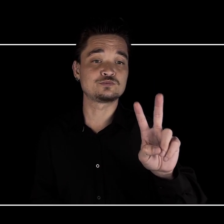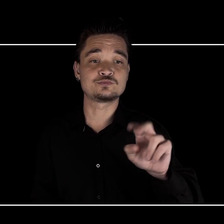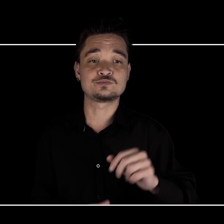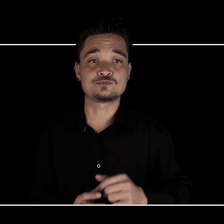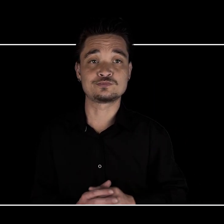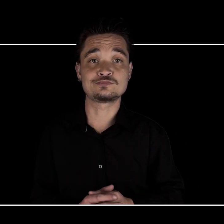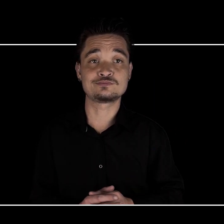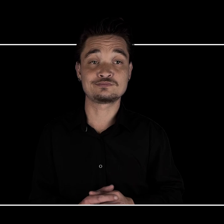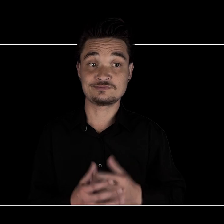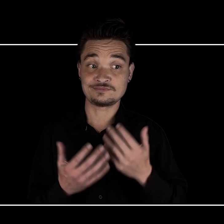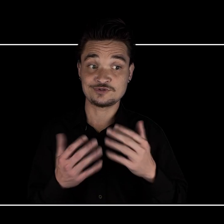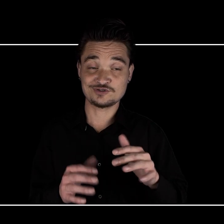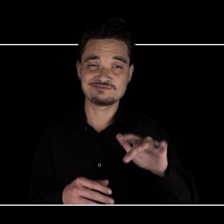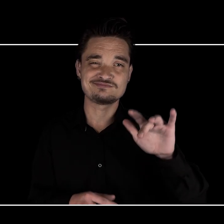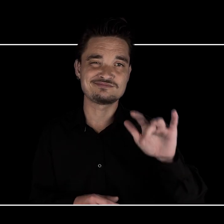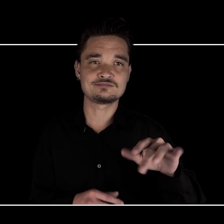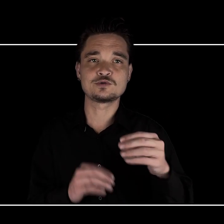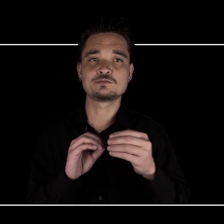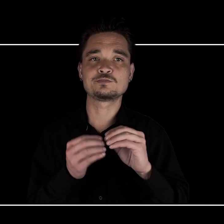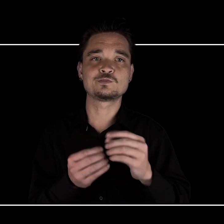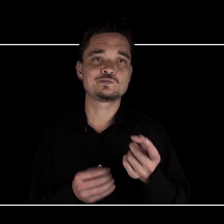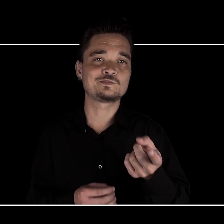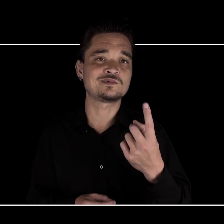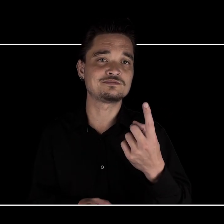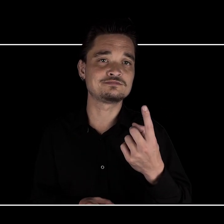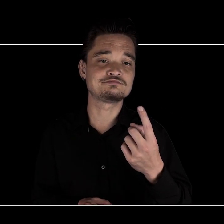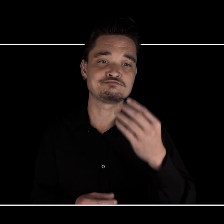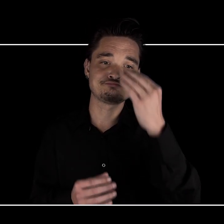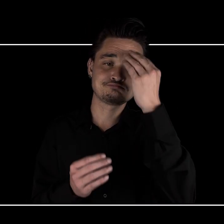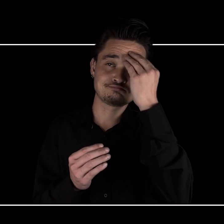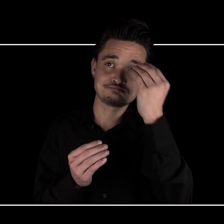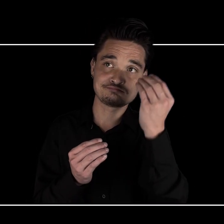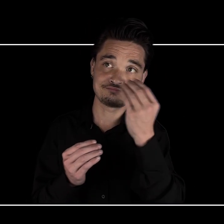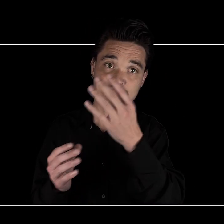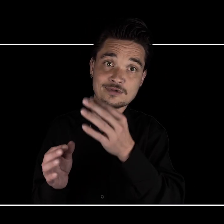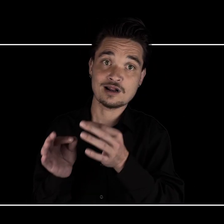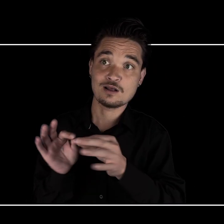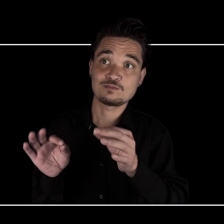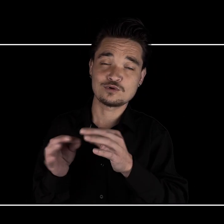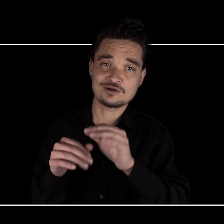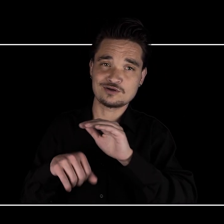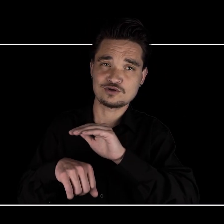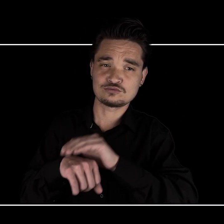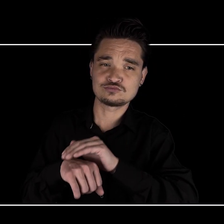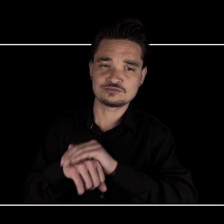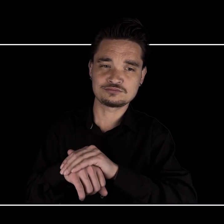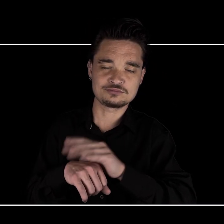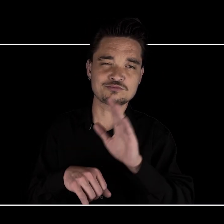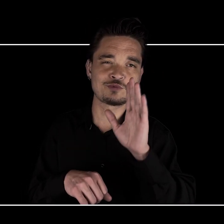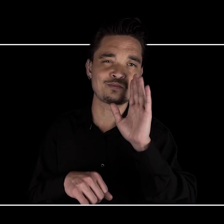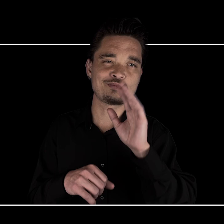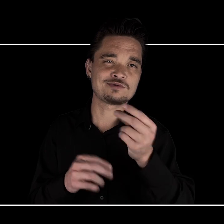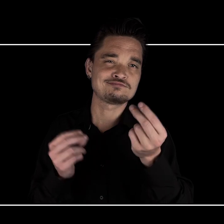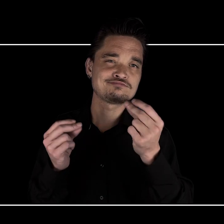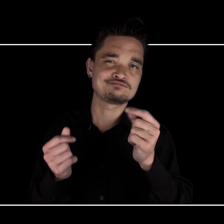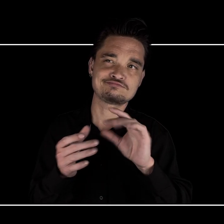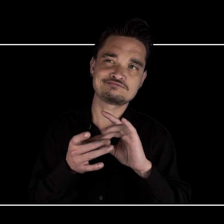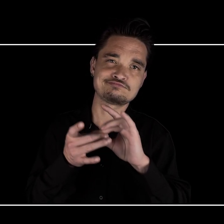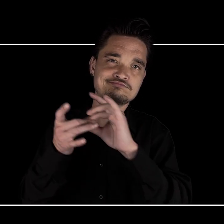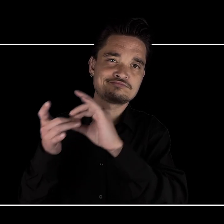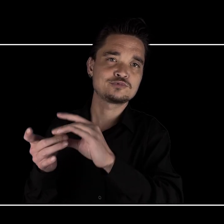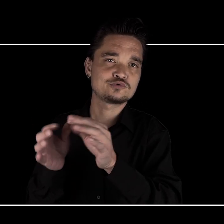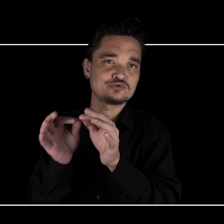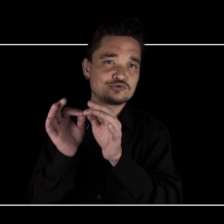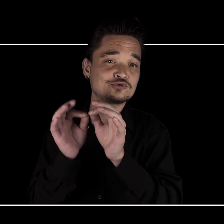877-214-3332 and press 1. Say your language in English and the staff person will connect you